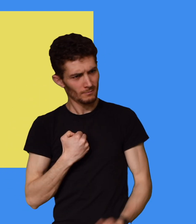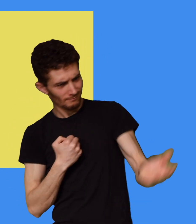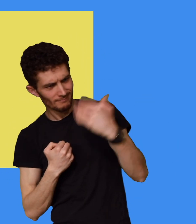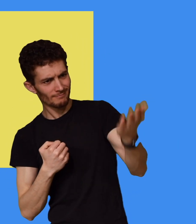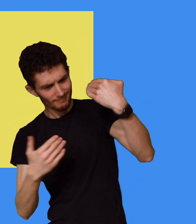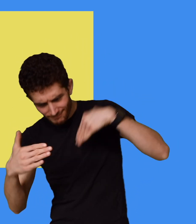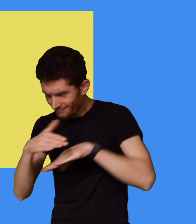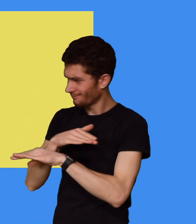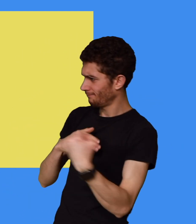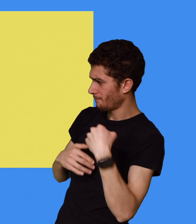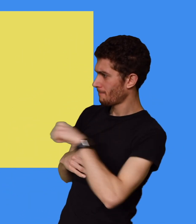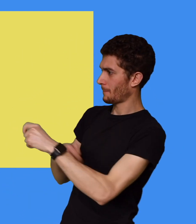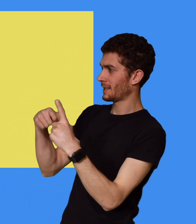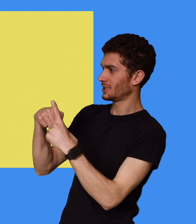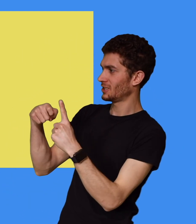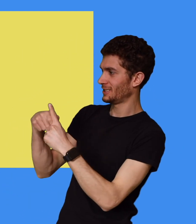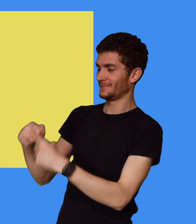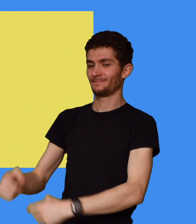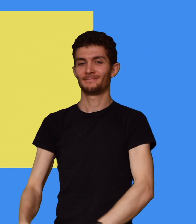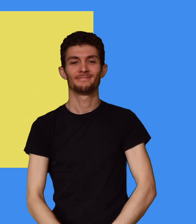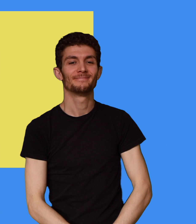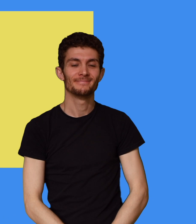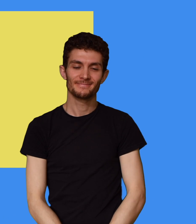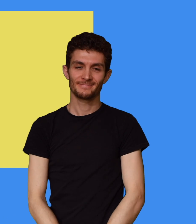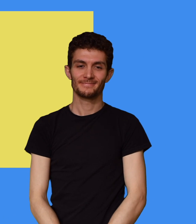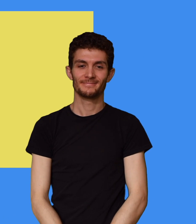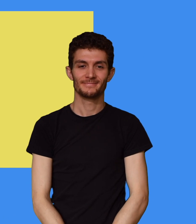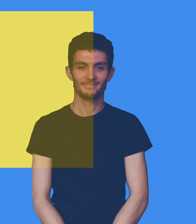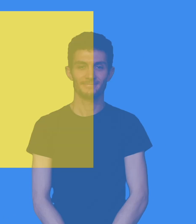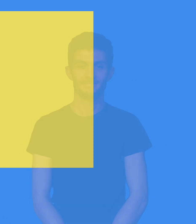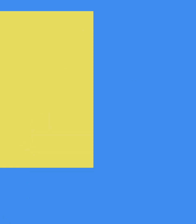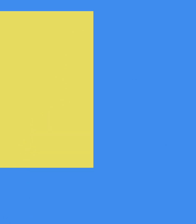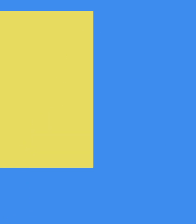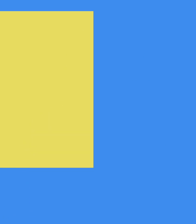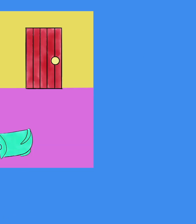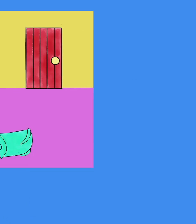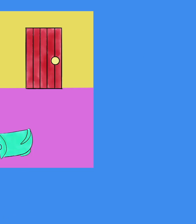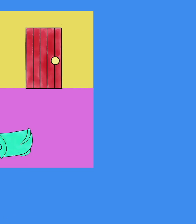JoJo brought them inside and shut the kitchen door.